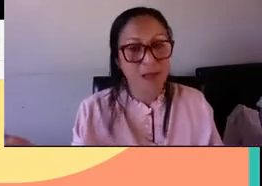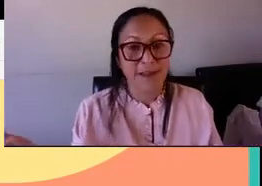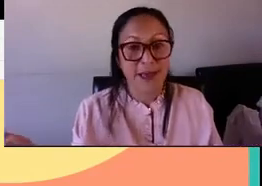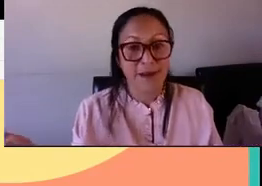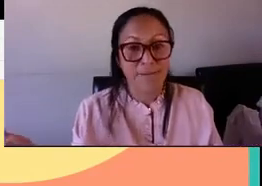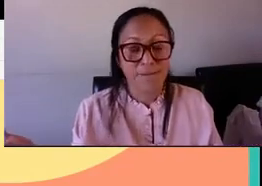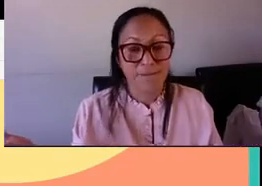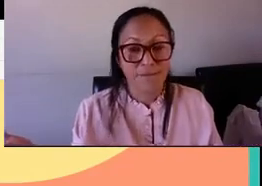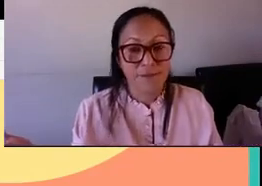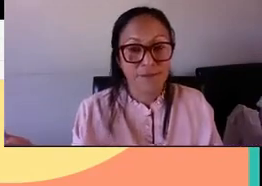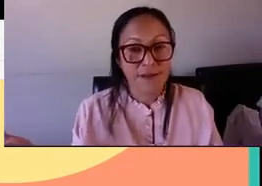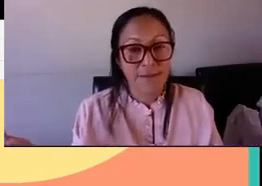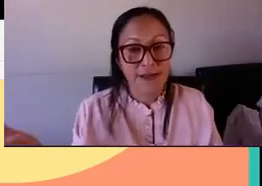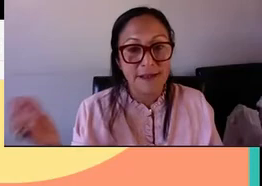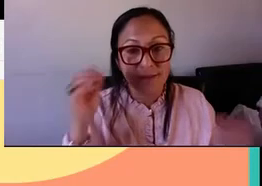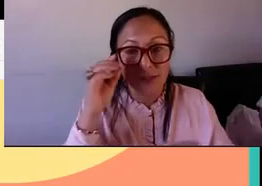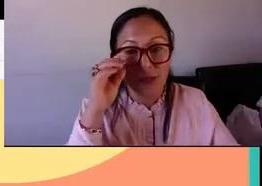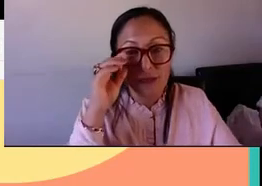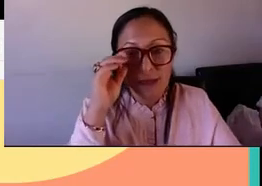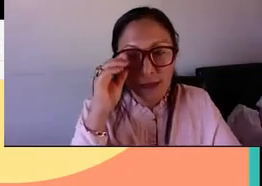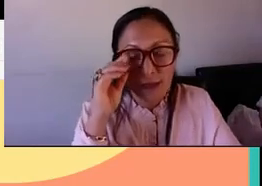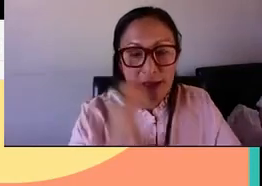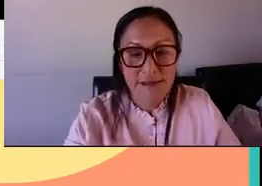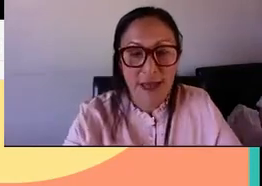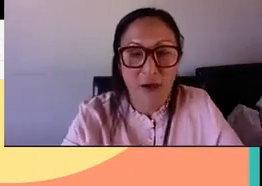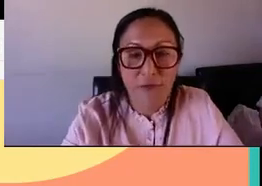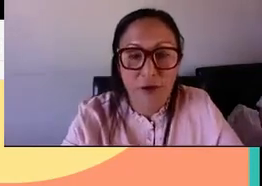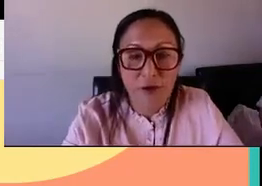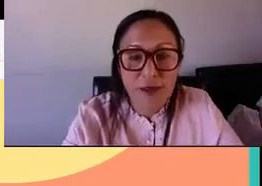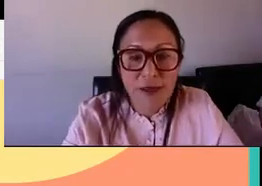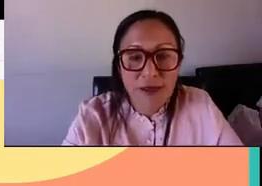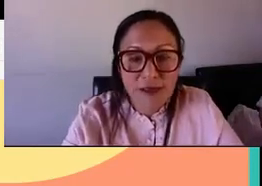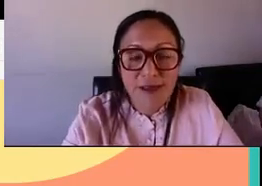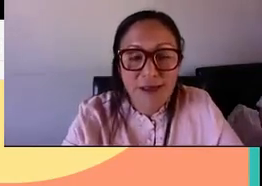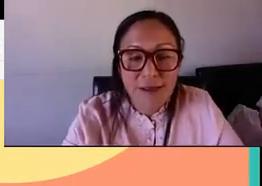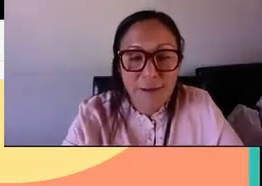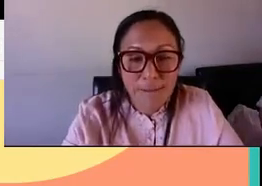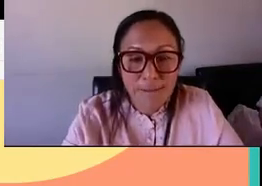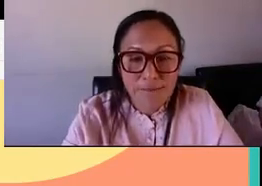something like that. Does that make sense, Michelle? Is that helpful?